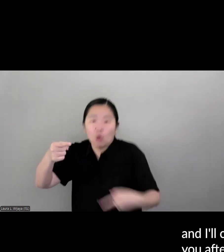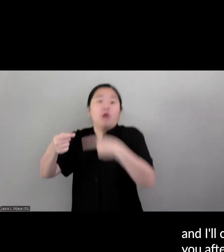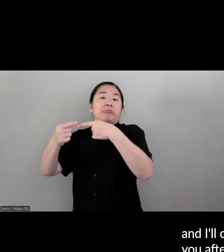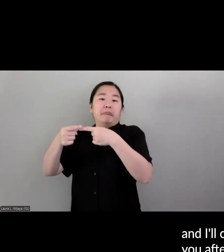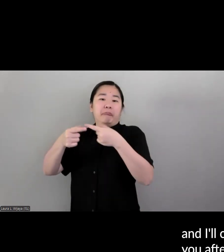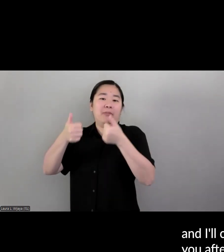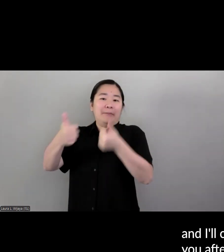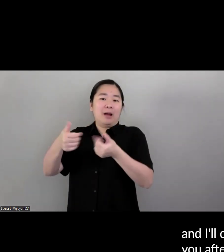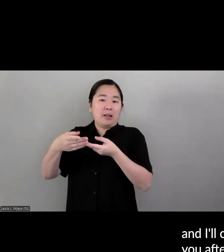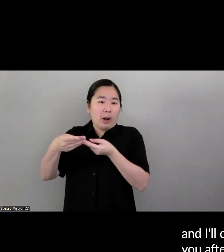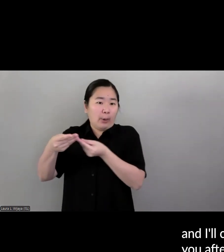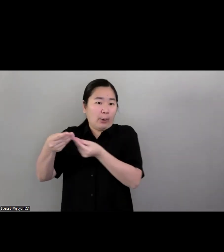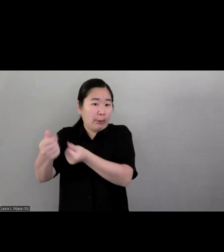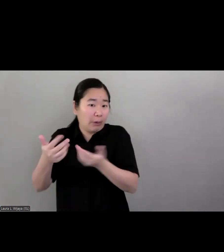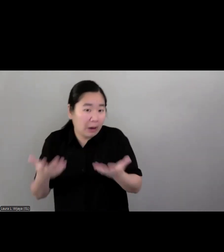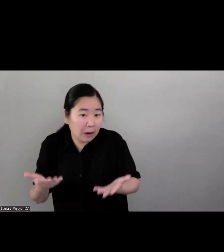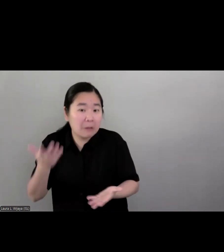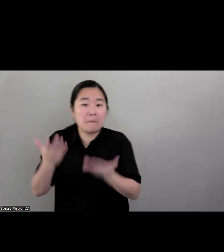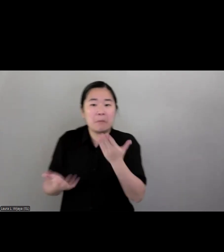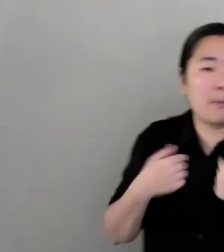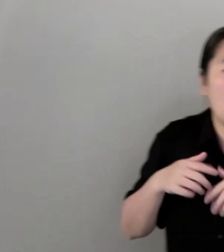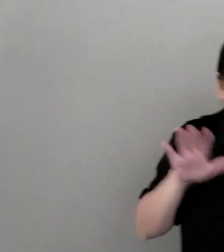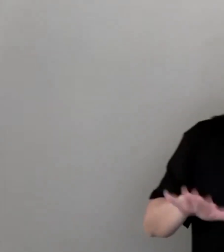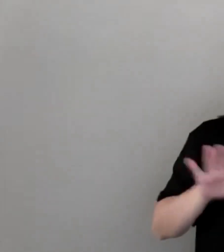come back to you after that, okay?